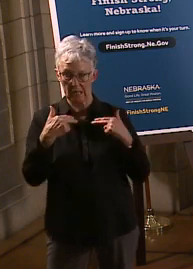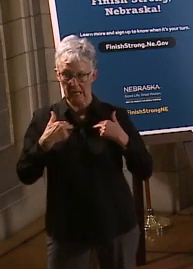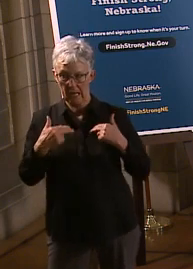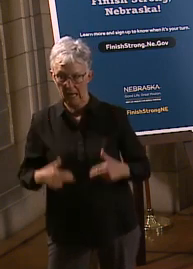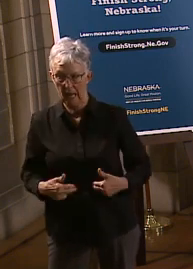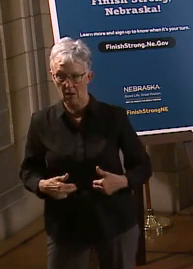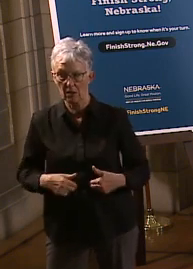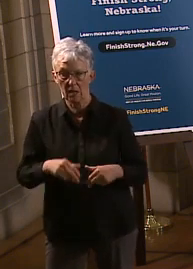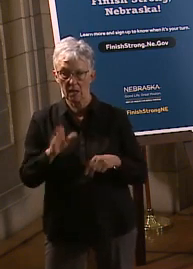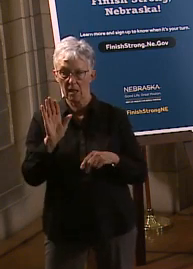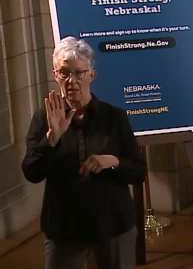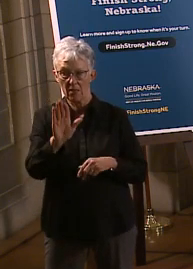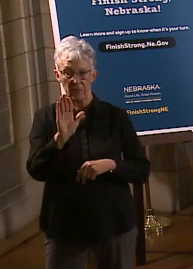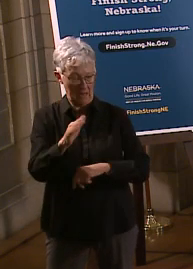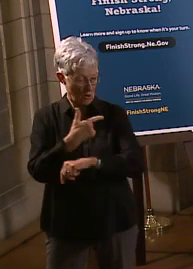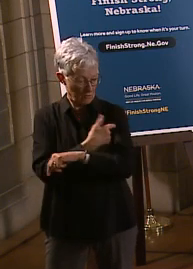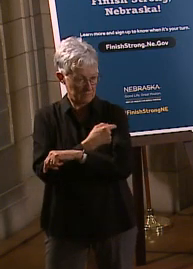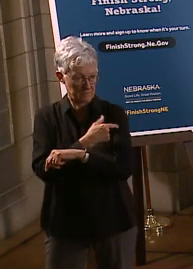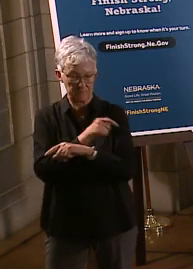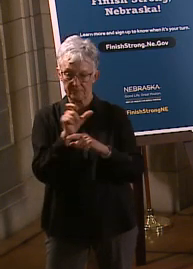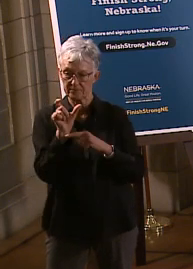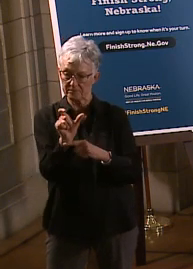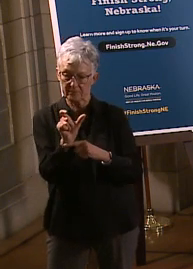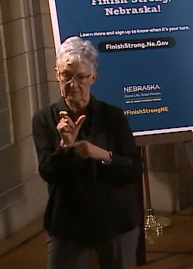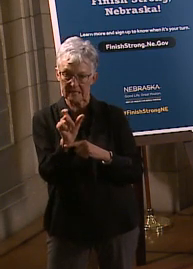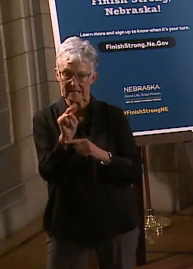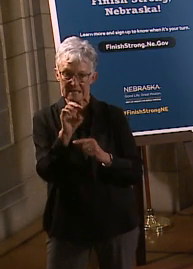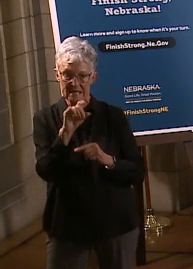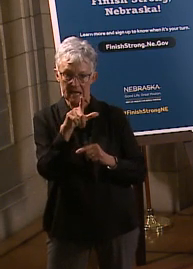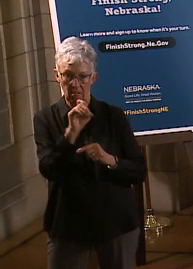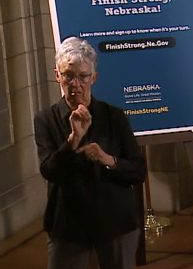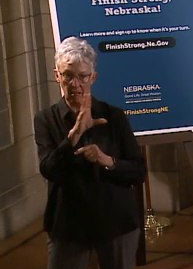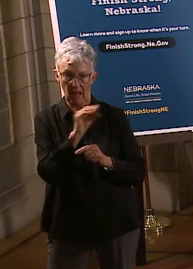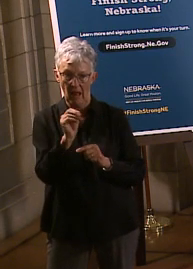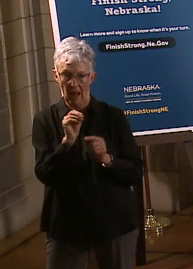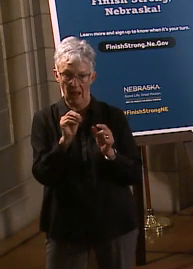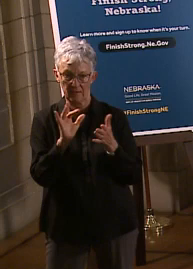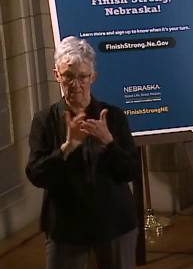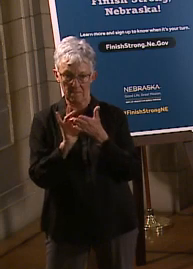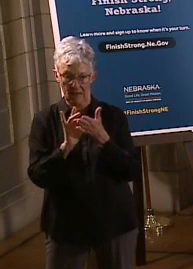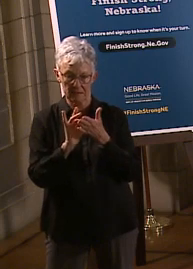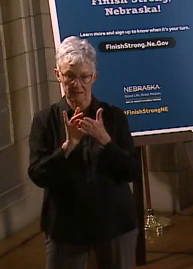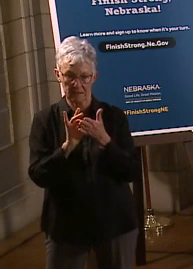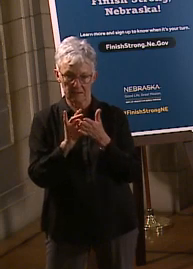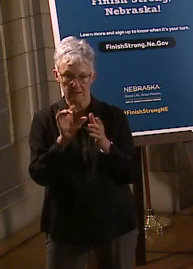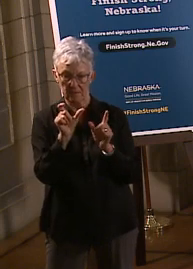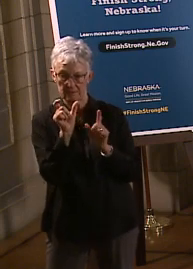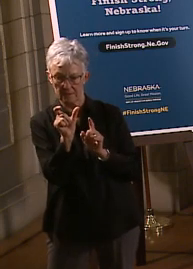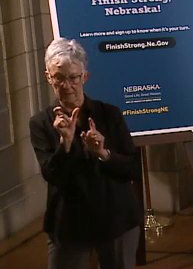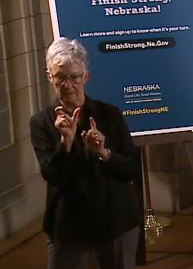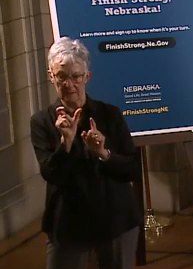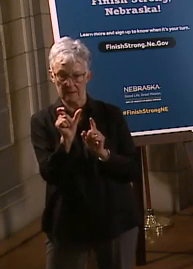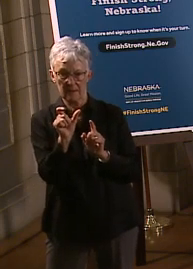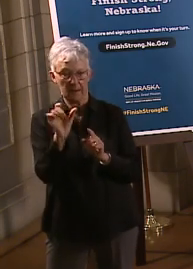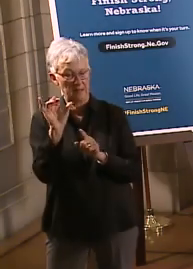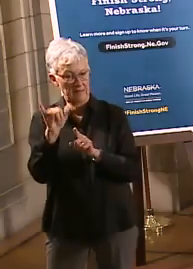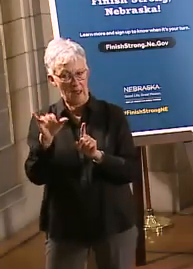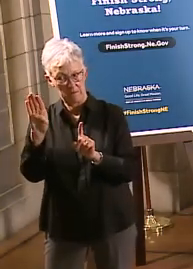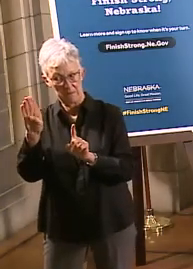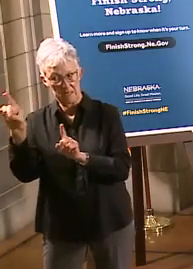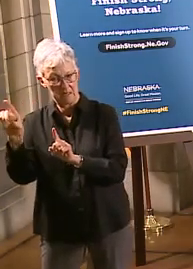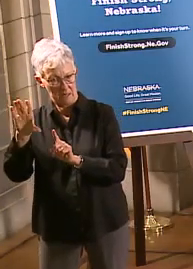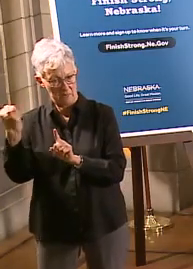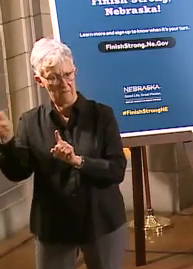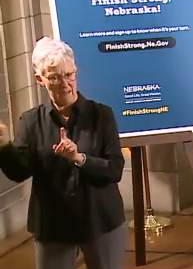used in helping people get vaccinated. So as we go through this process of getting people vaccinated, BD has played a critical role, and the state of Nebraska has